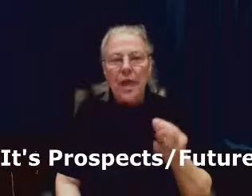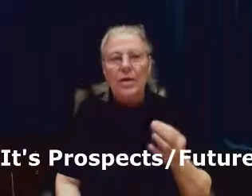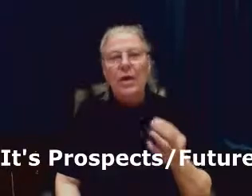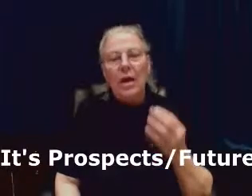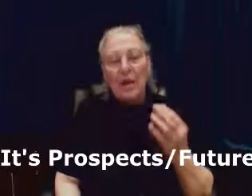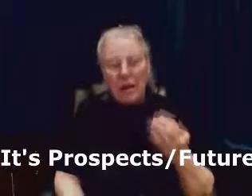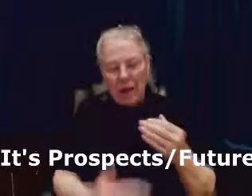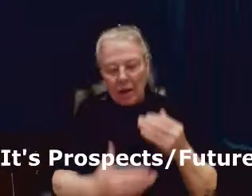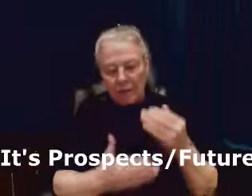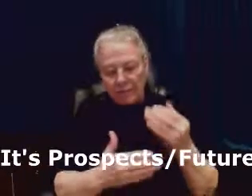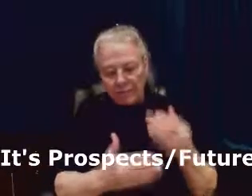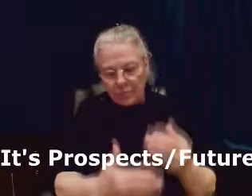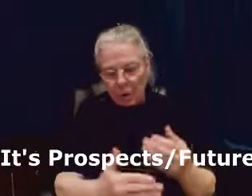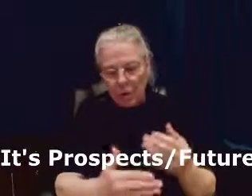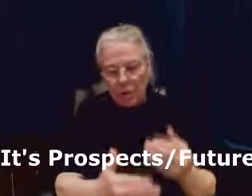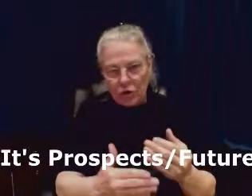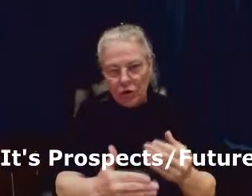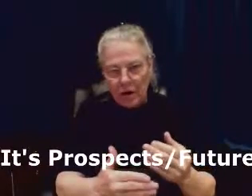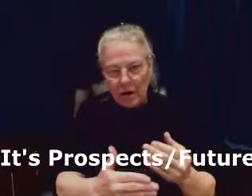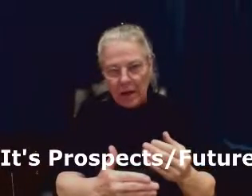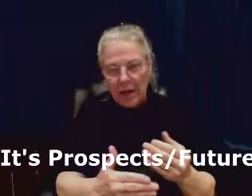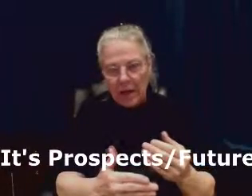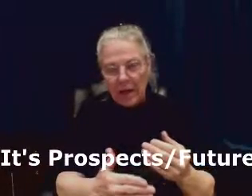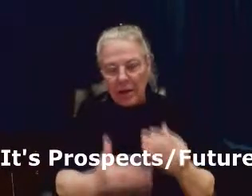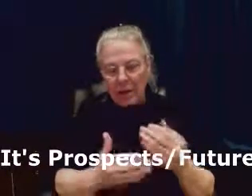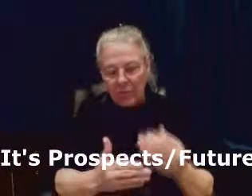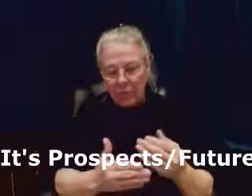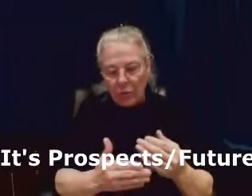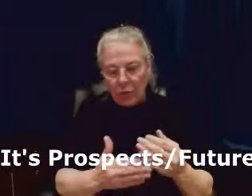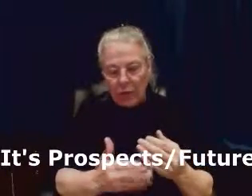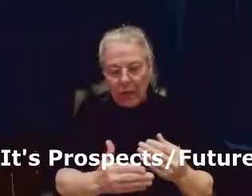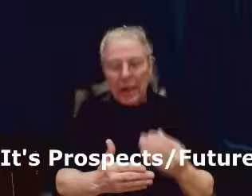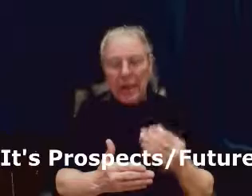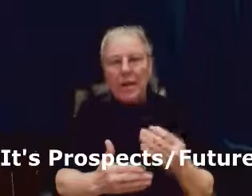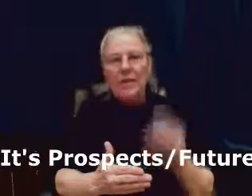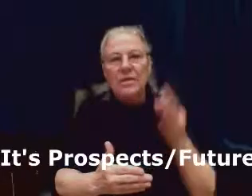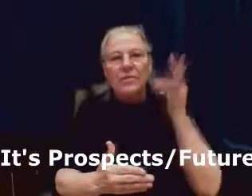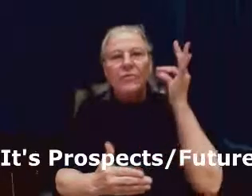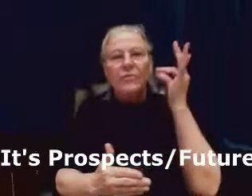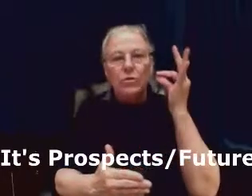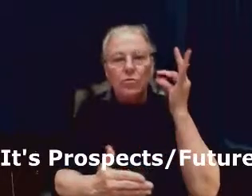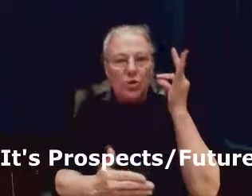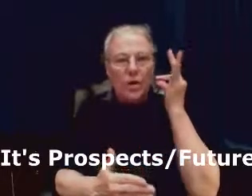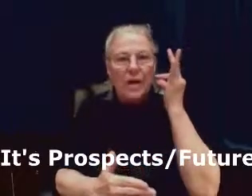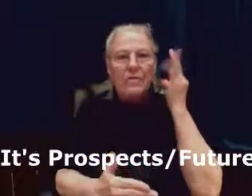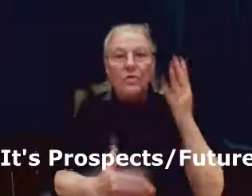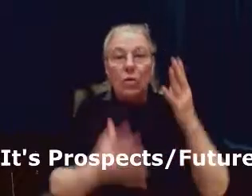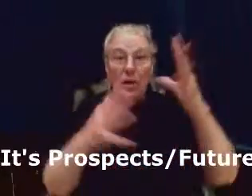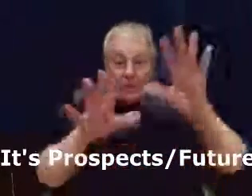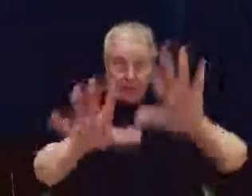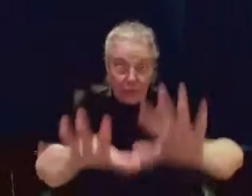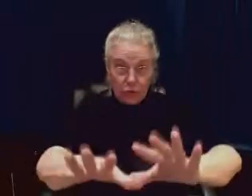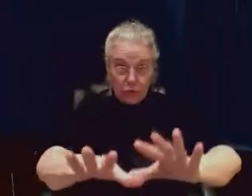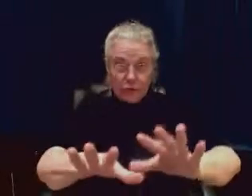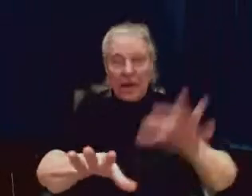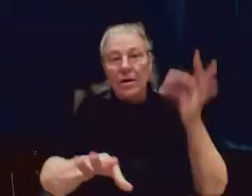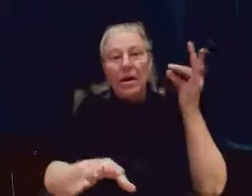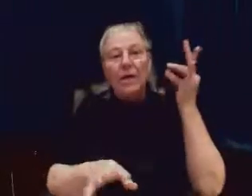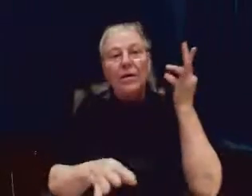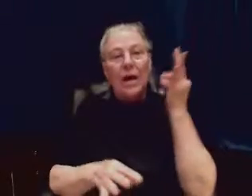at what you're talking about. For me, it is the future, and so the future is out here. I